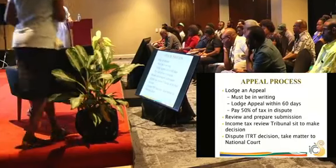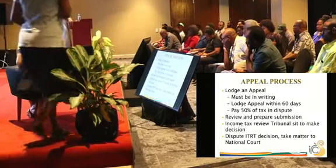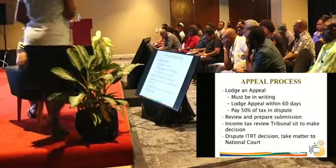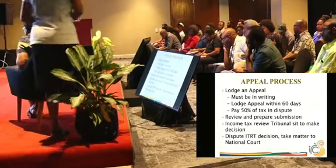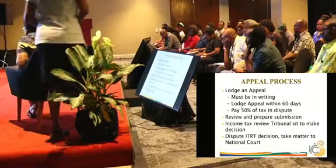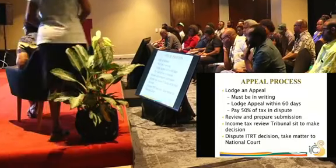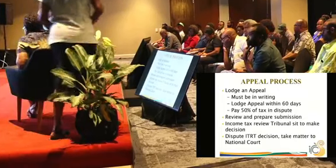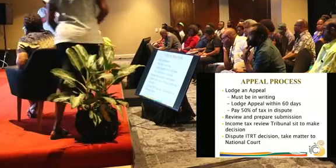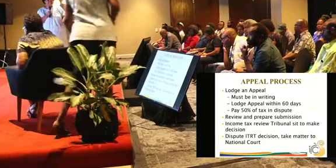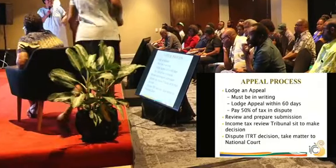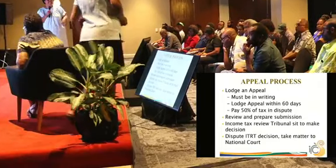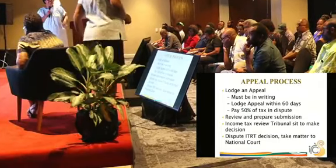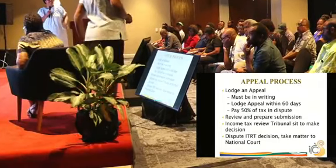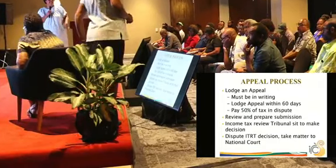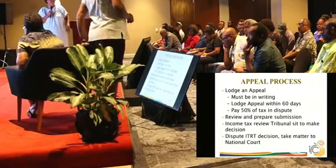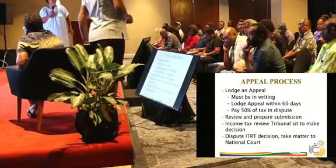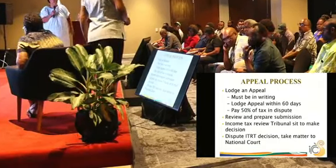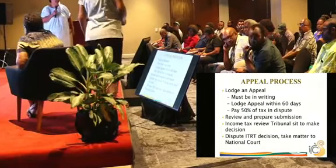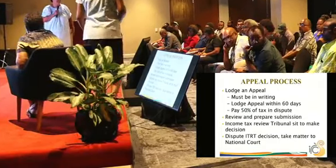Yes.